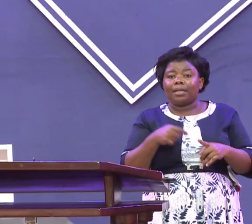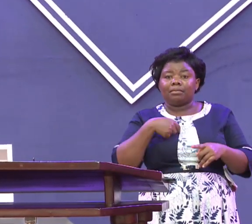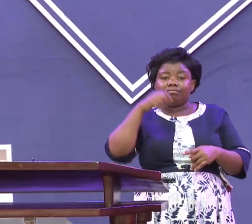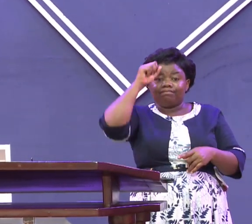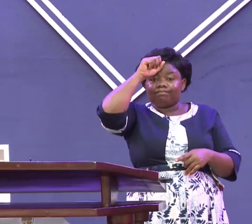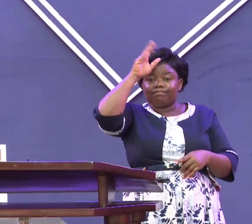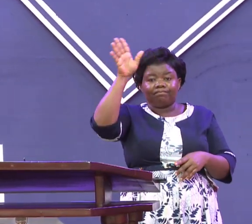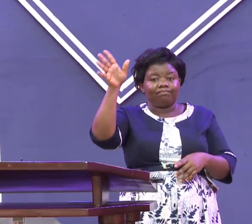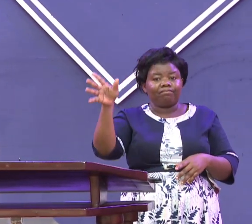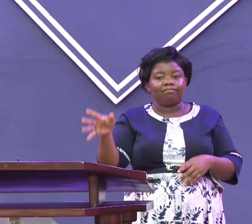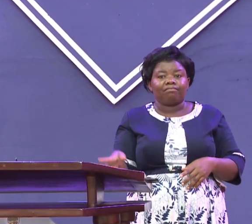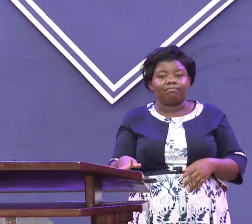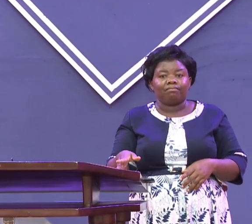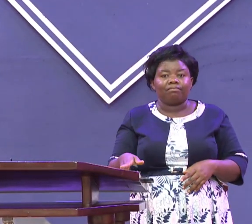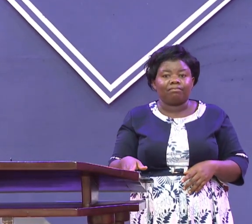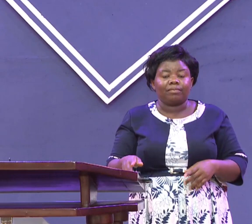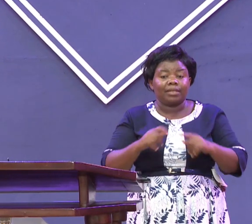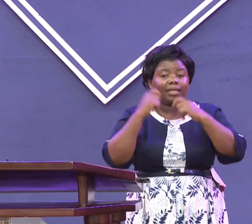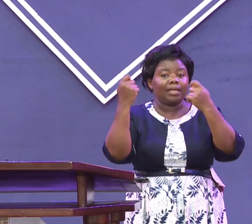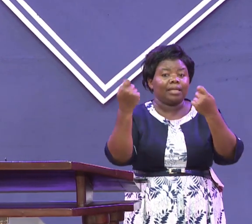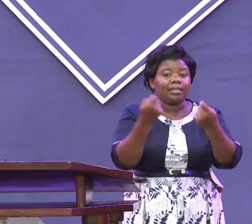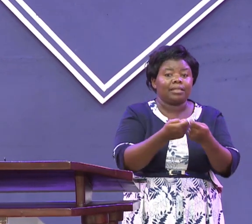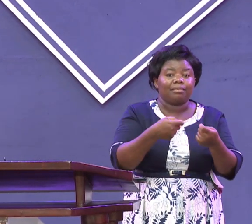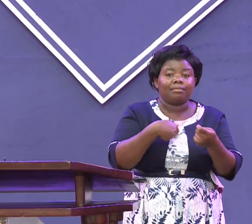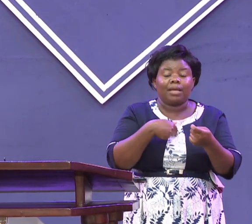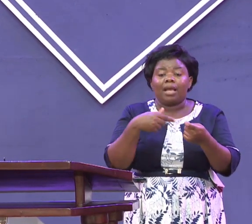Really? I wonder.